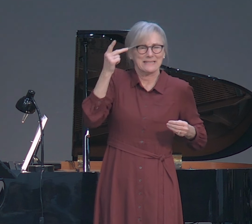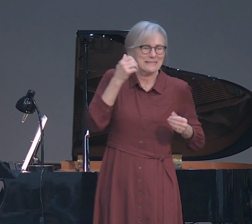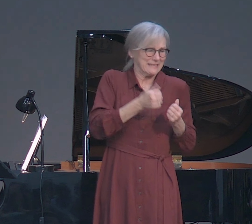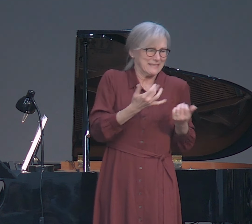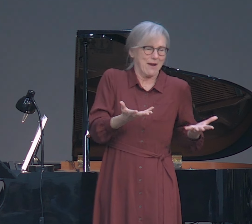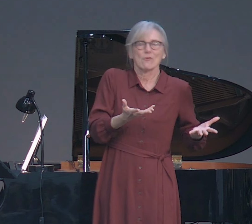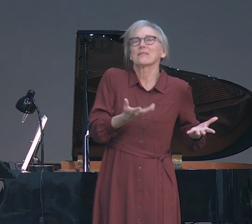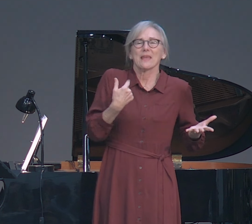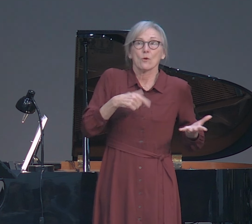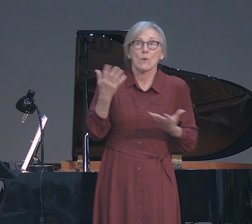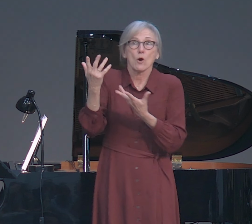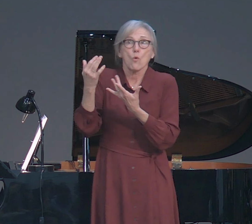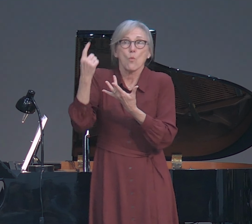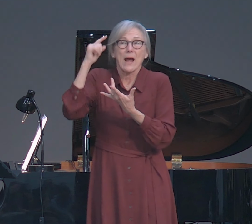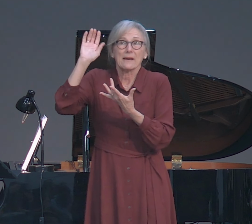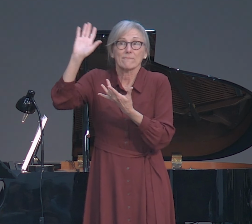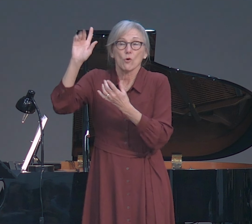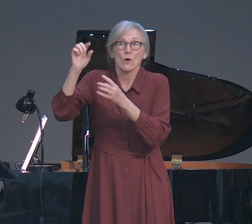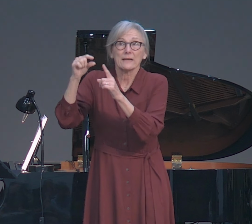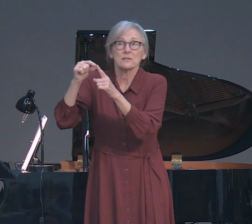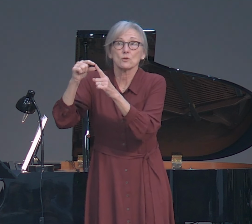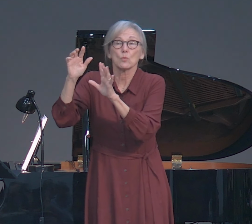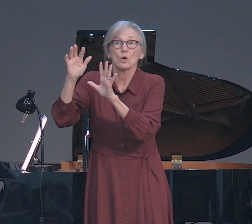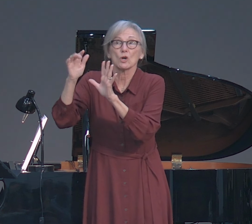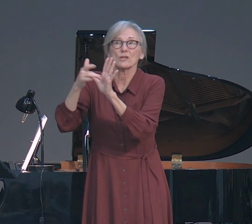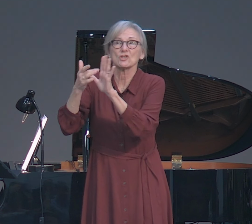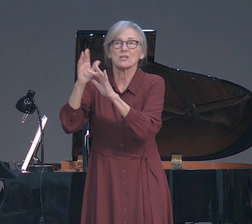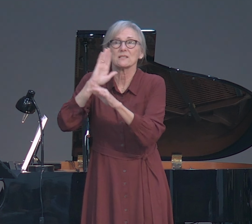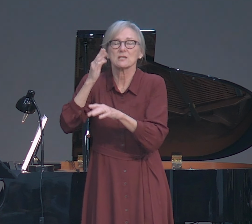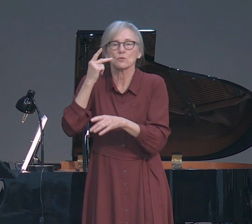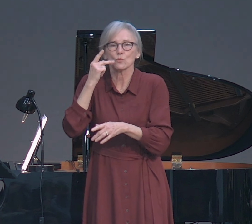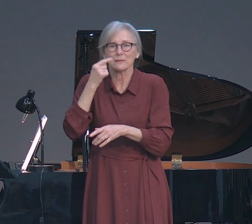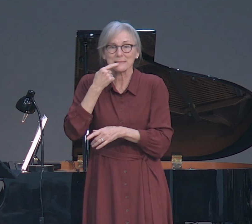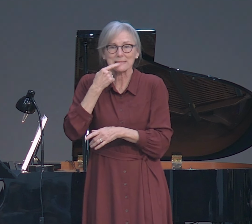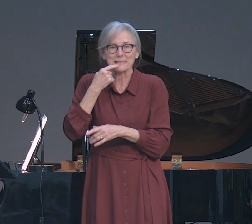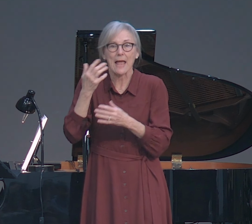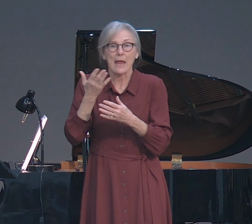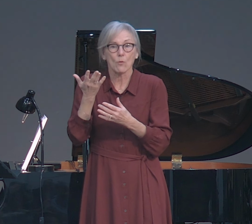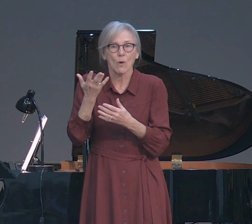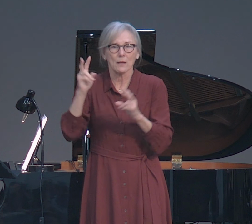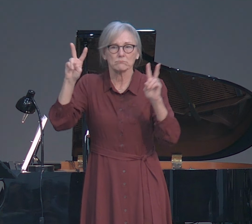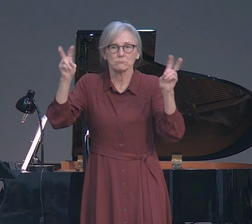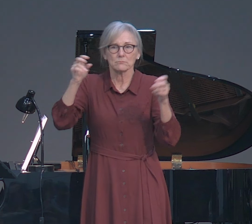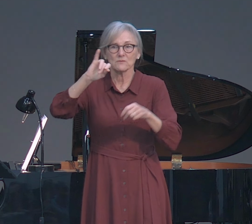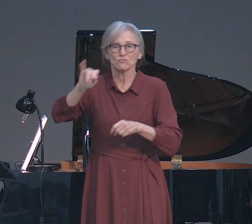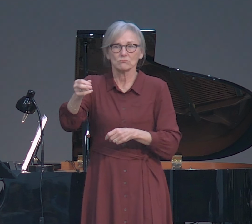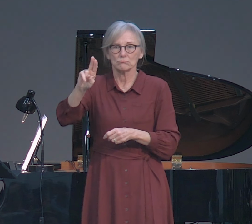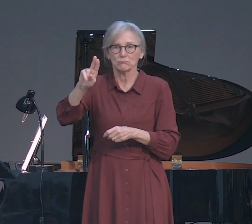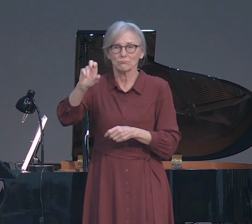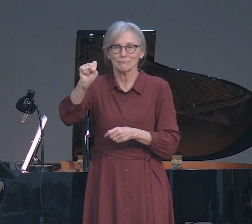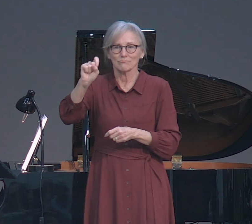next word, Jesus will say, justified.